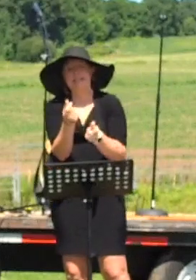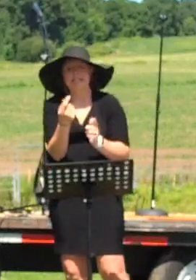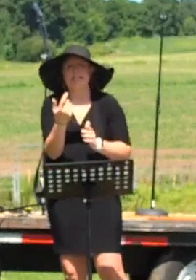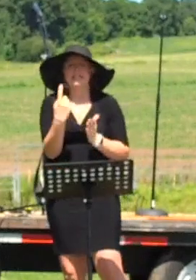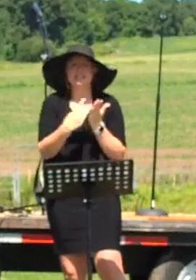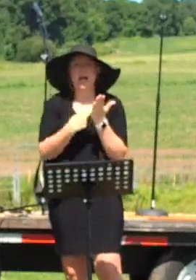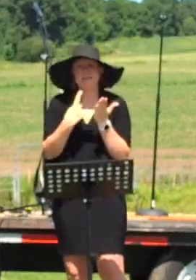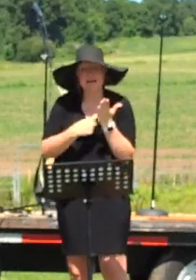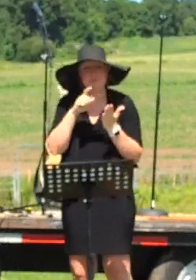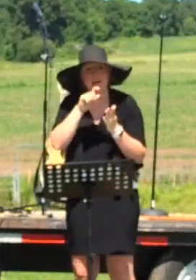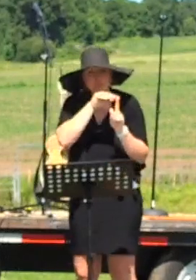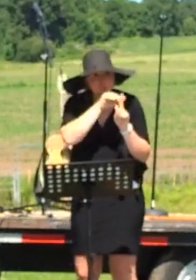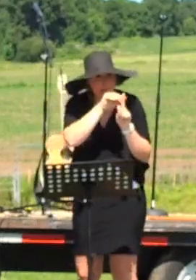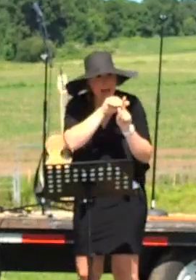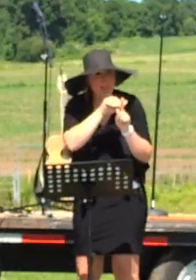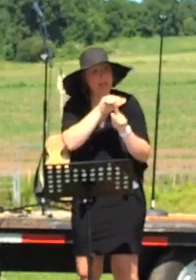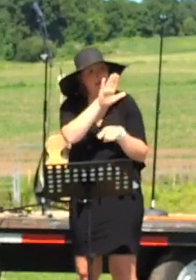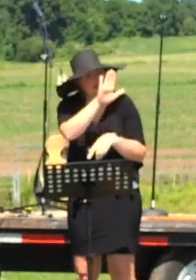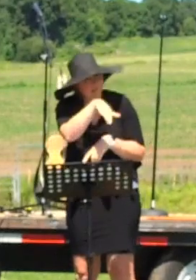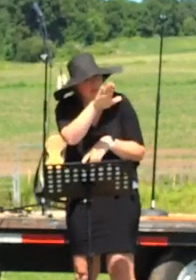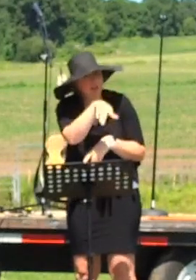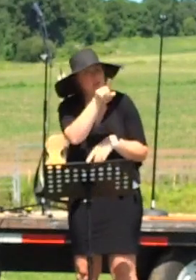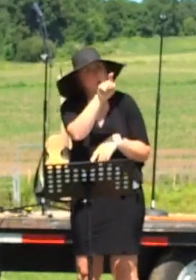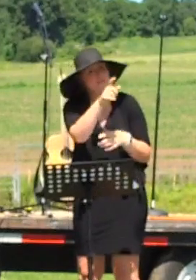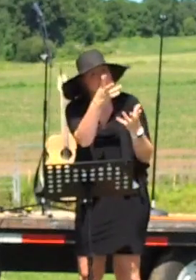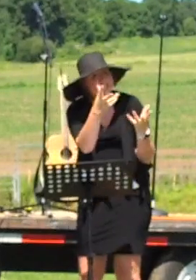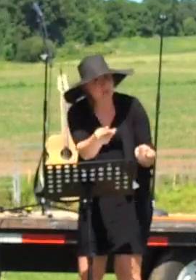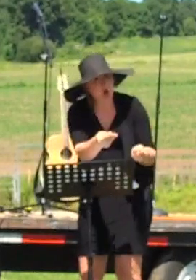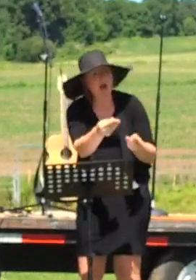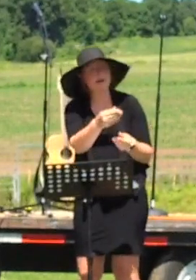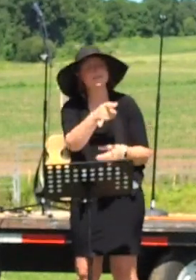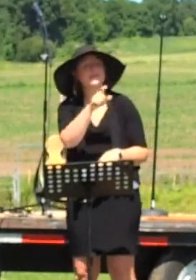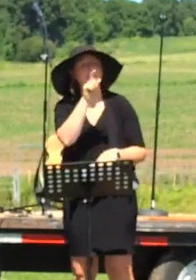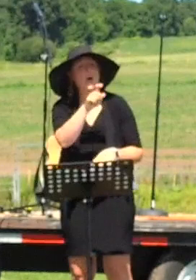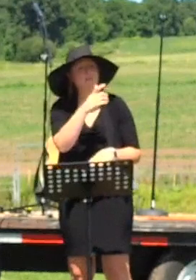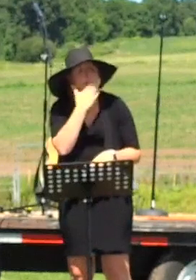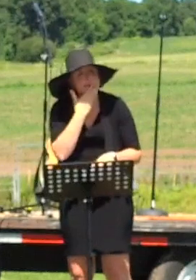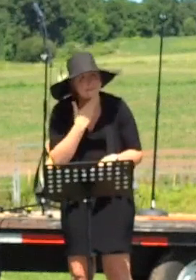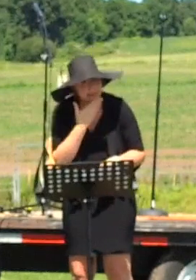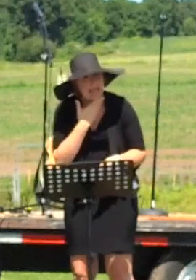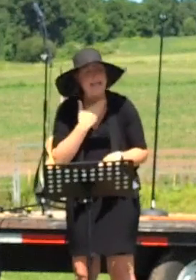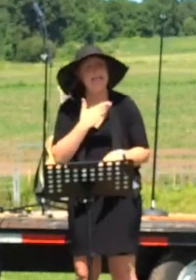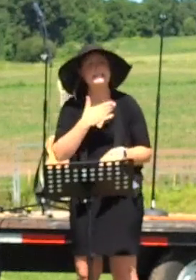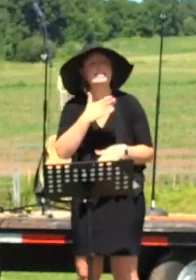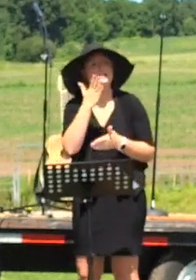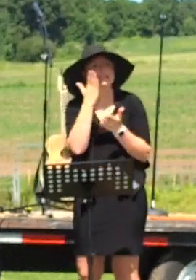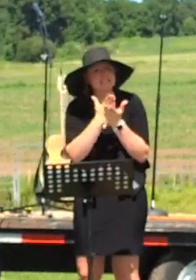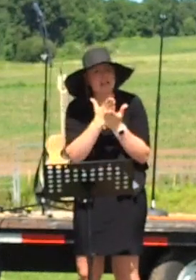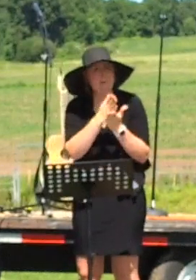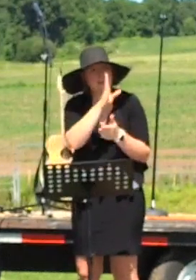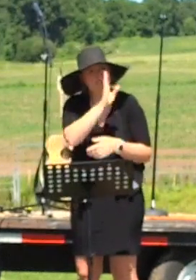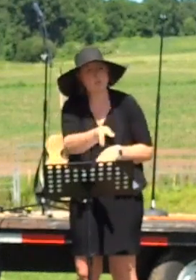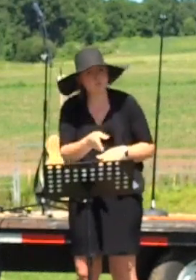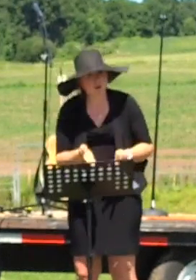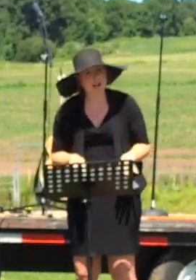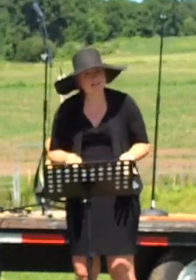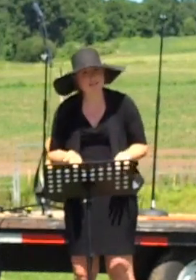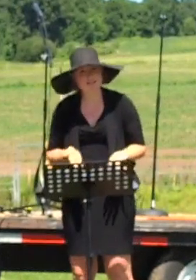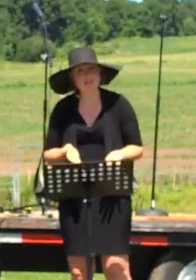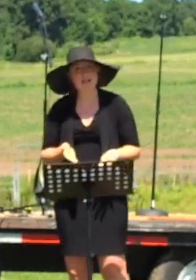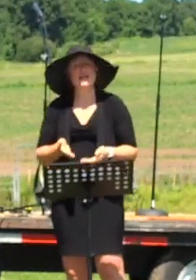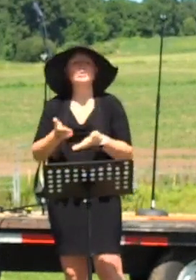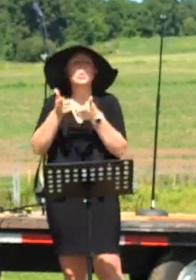to be tender, to be soft, to be gentle, to allow those who love them to get in to that